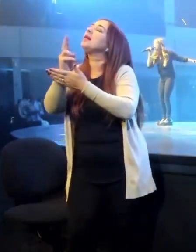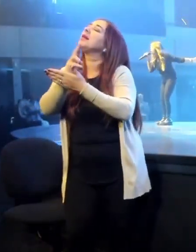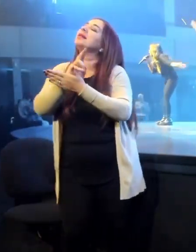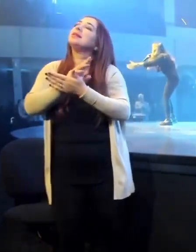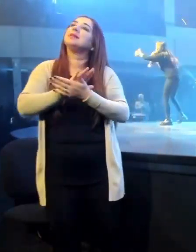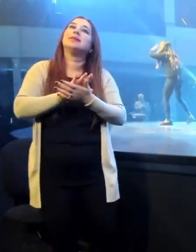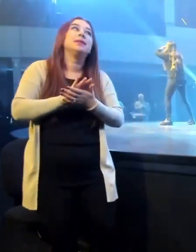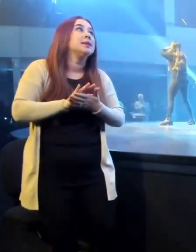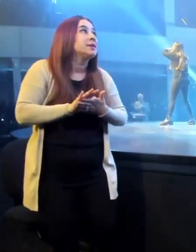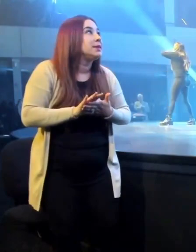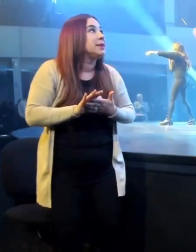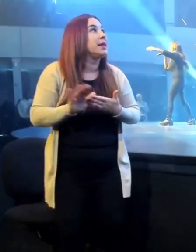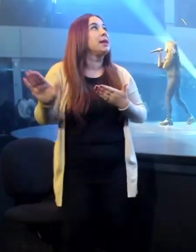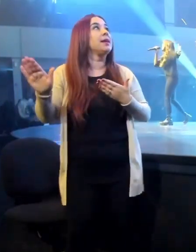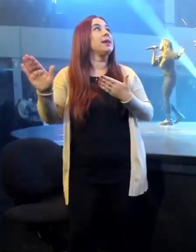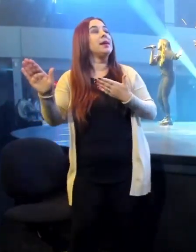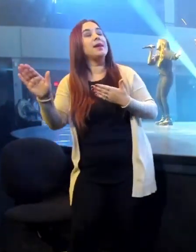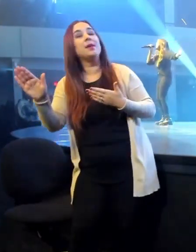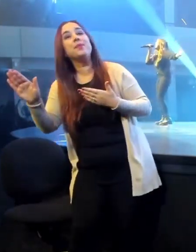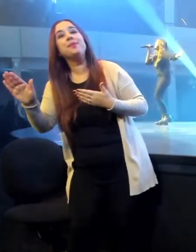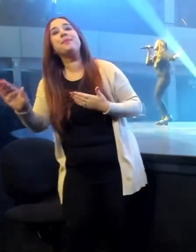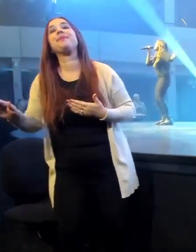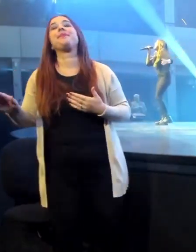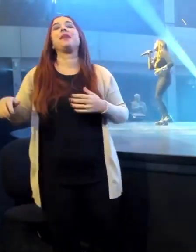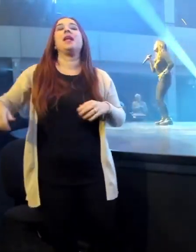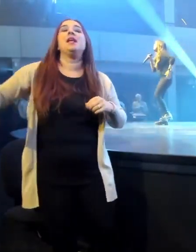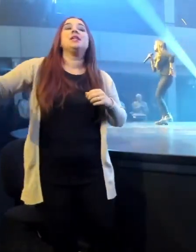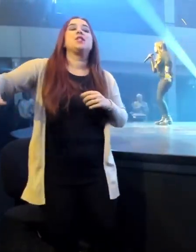cry, holy,